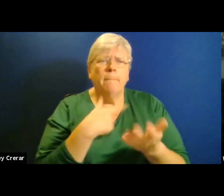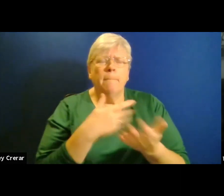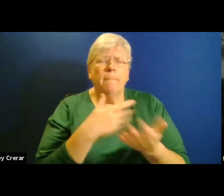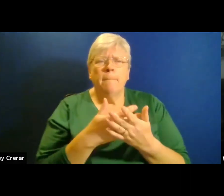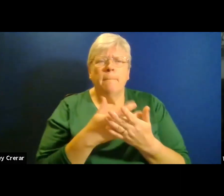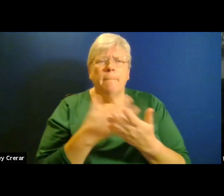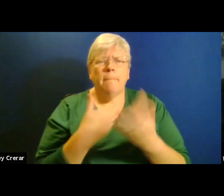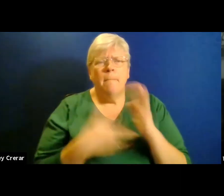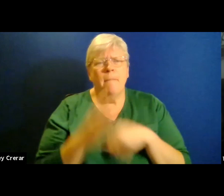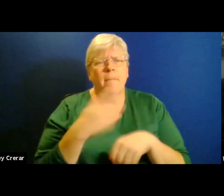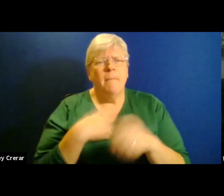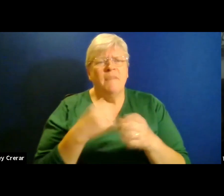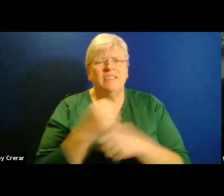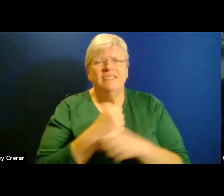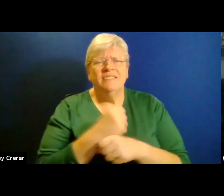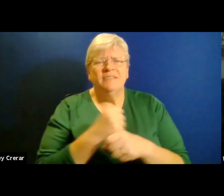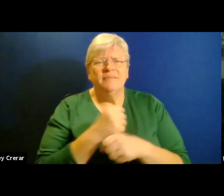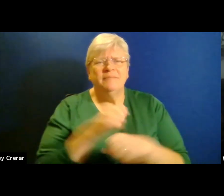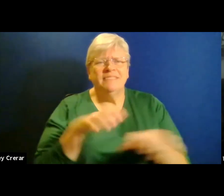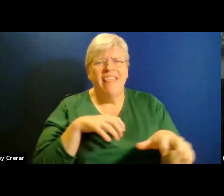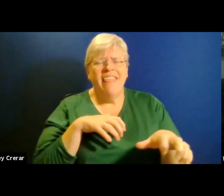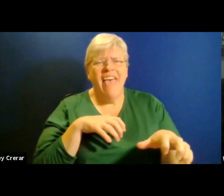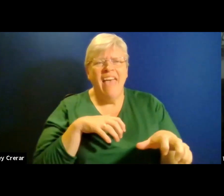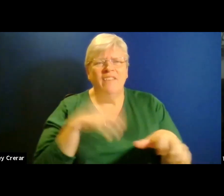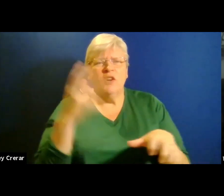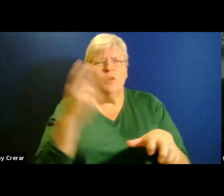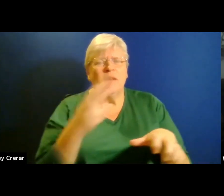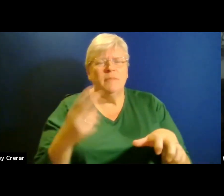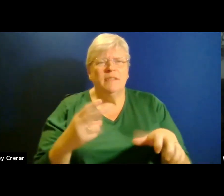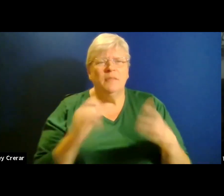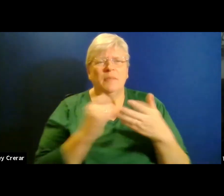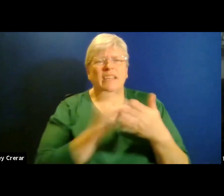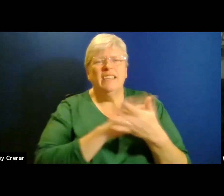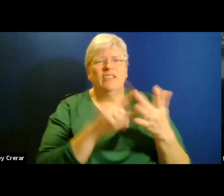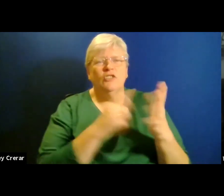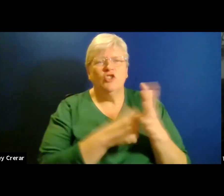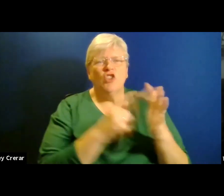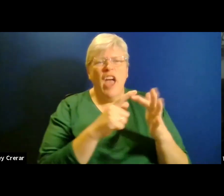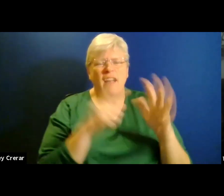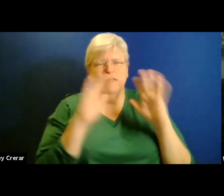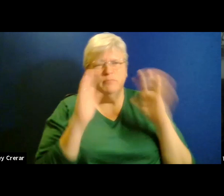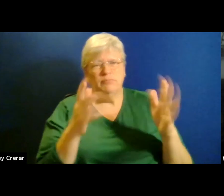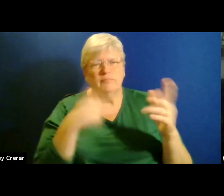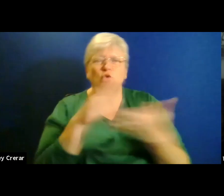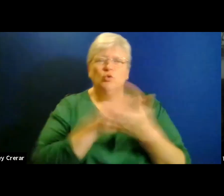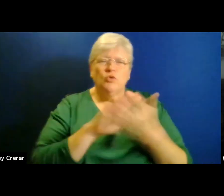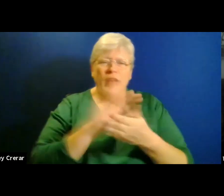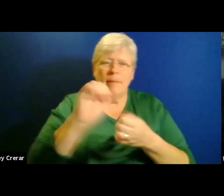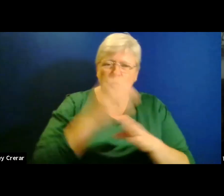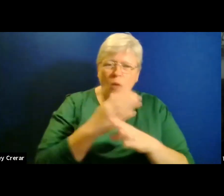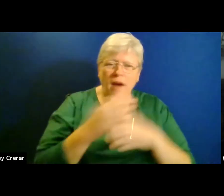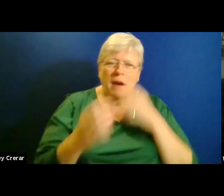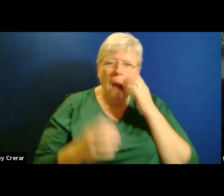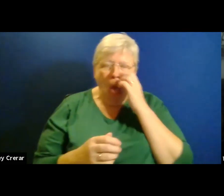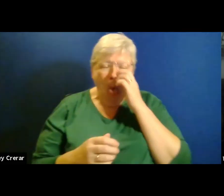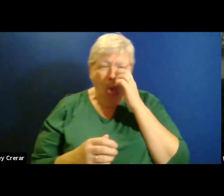copy on the Leopard Arts website the term Shire Gothic to describe Andrew's work, because it often